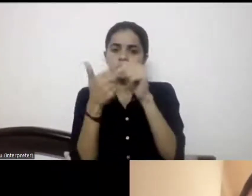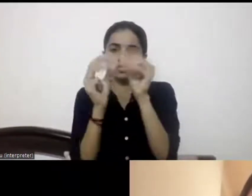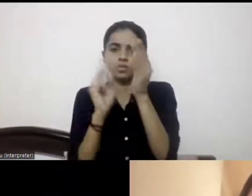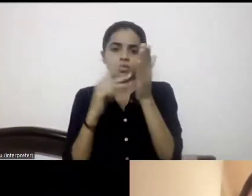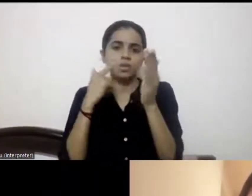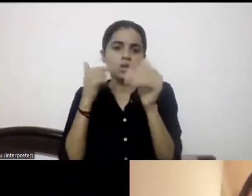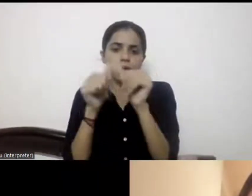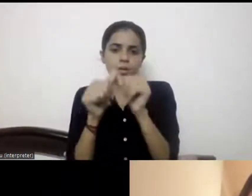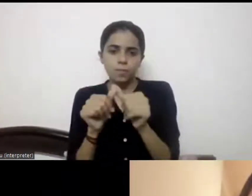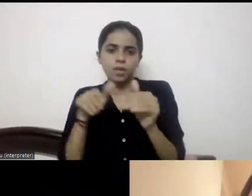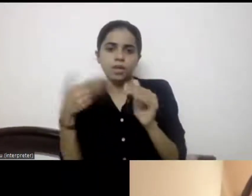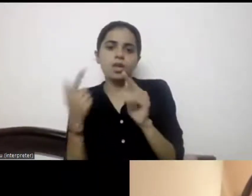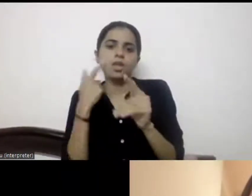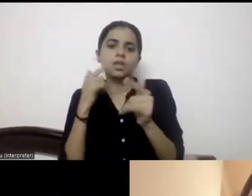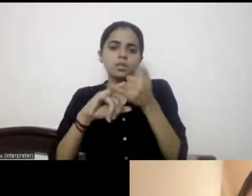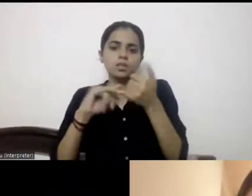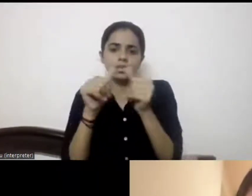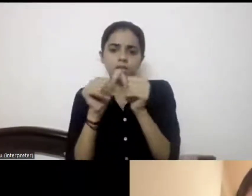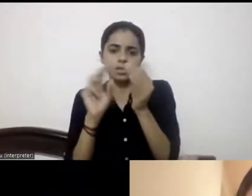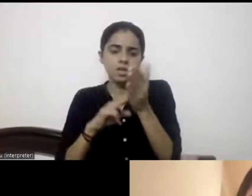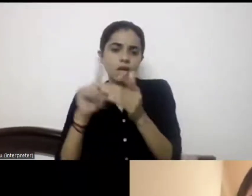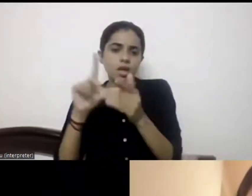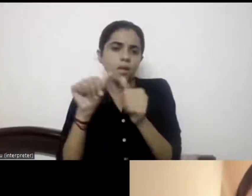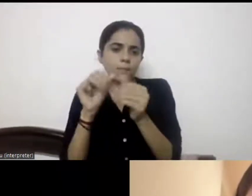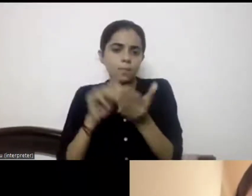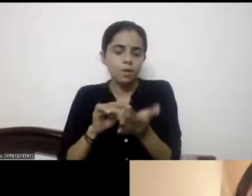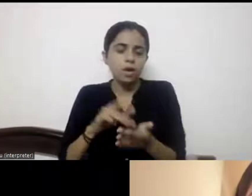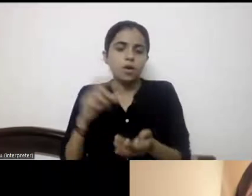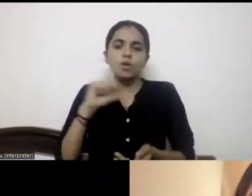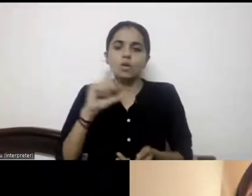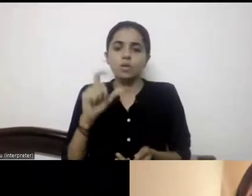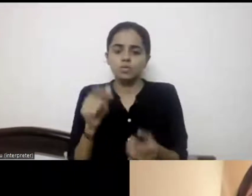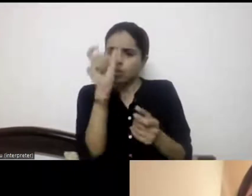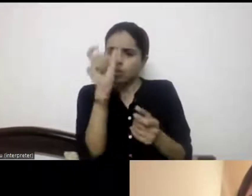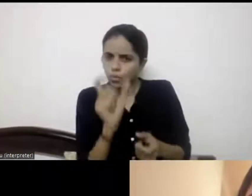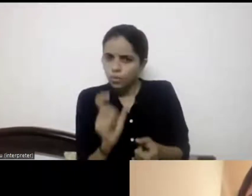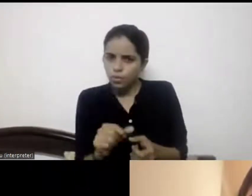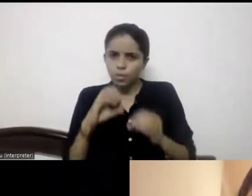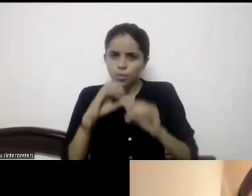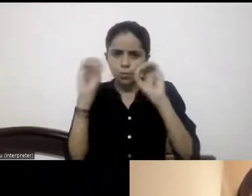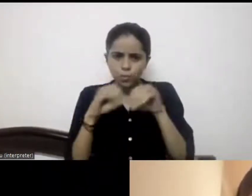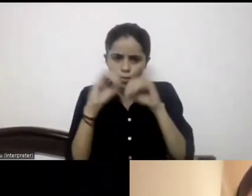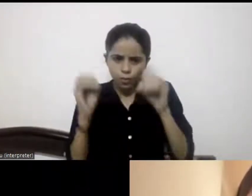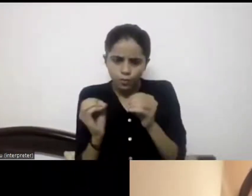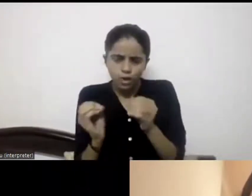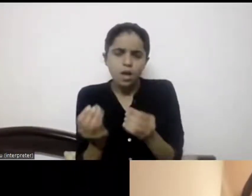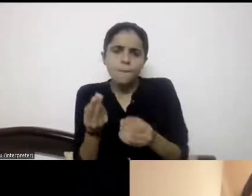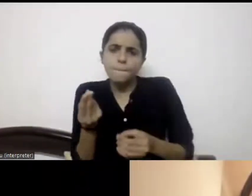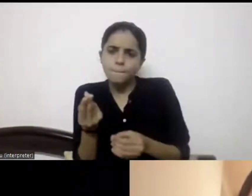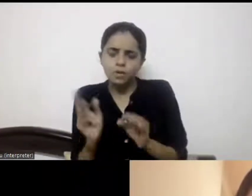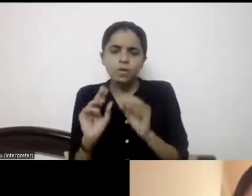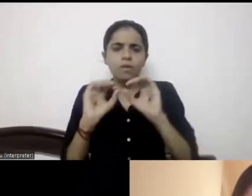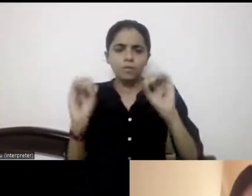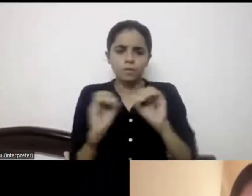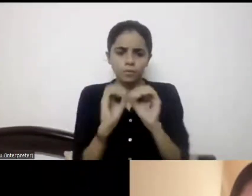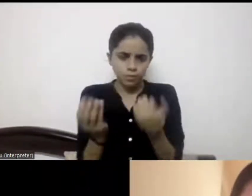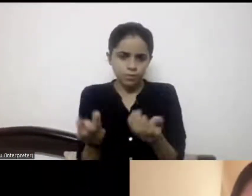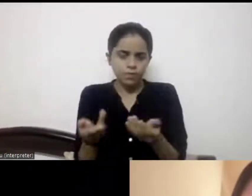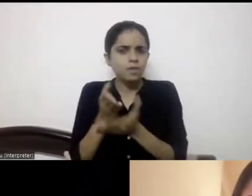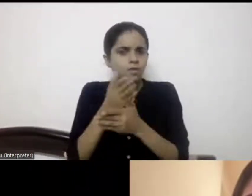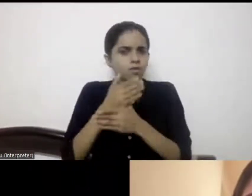and she would be discussing some of the readings that have been mentioned in the Google Drive shared with all of